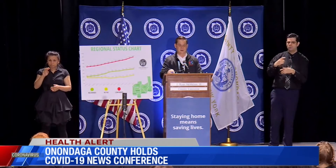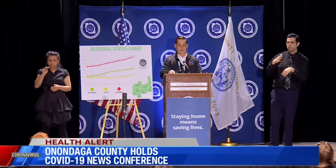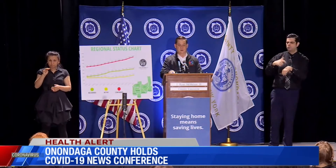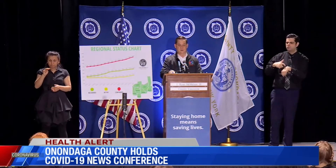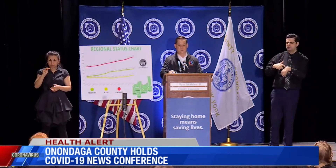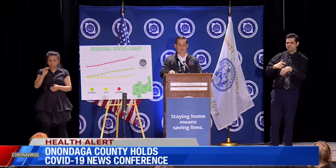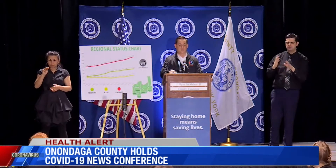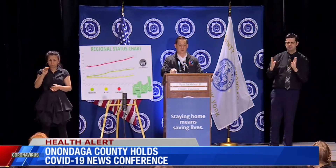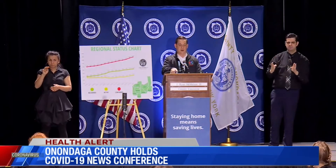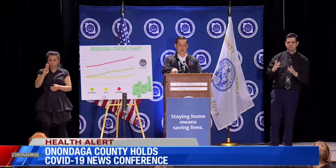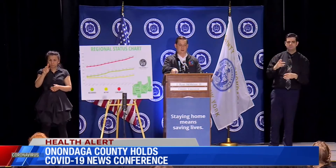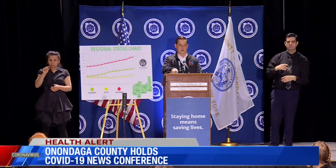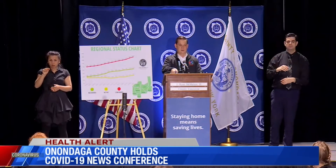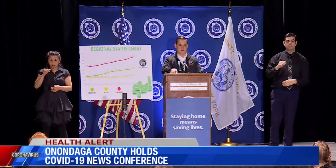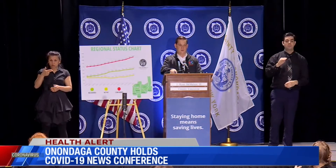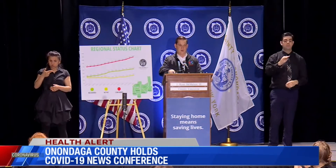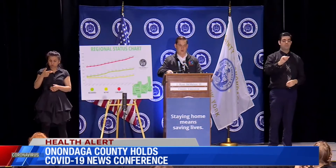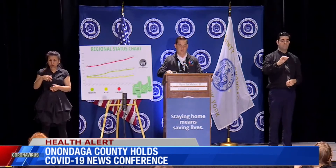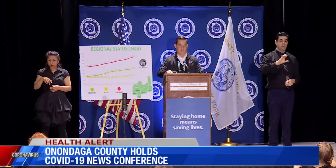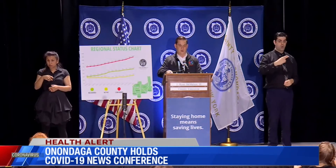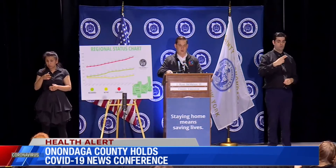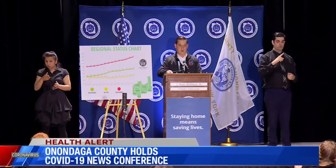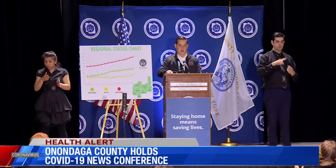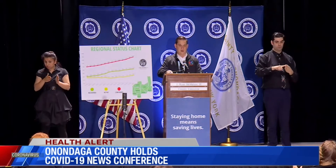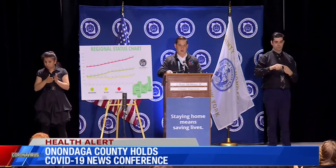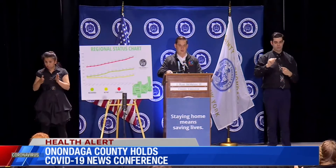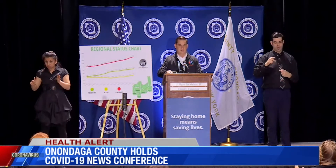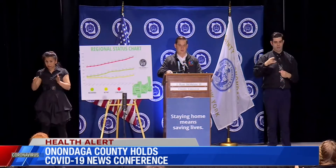as when you're looking at severe